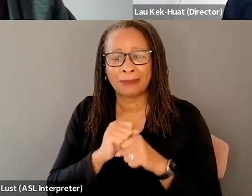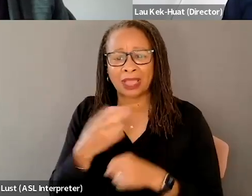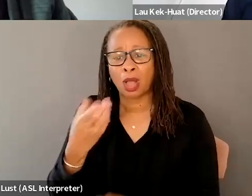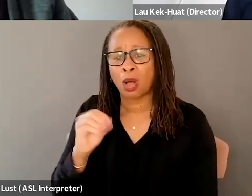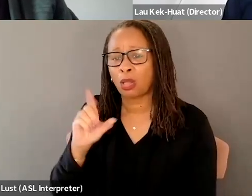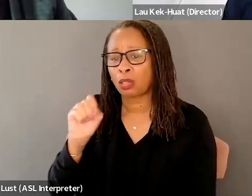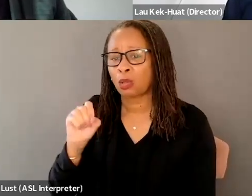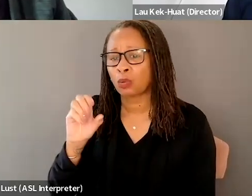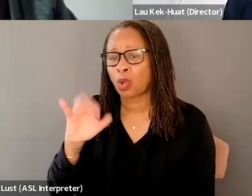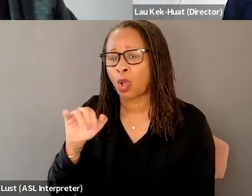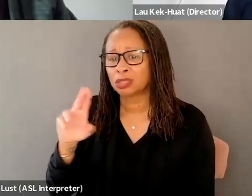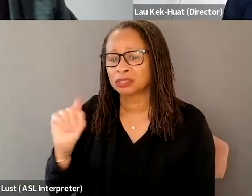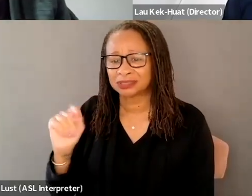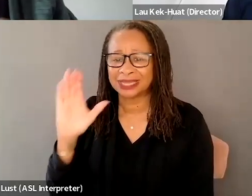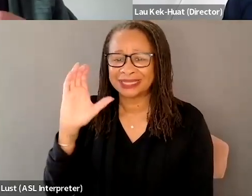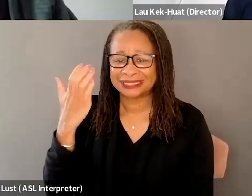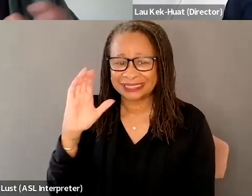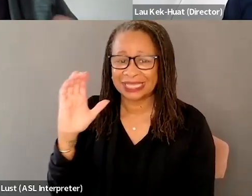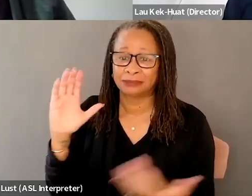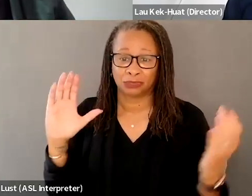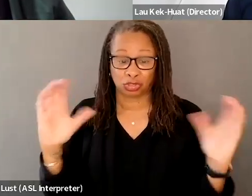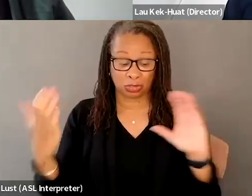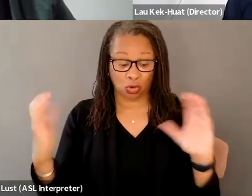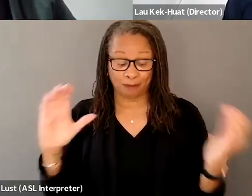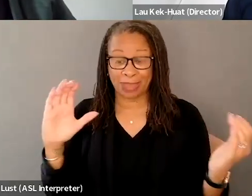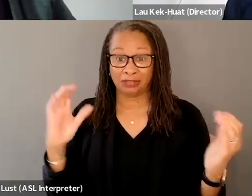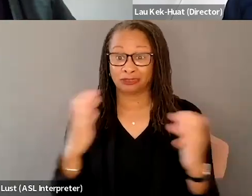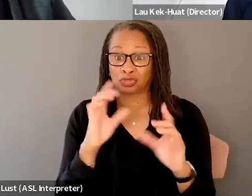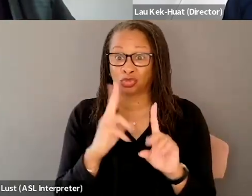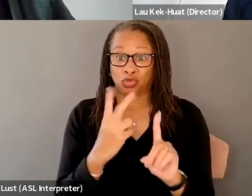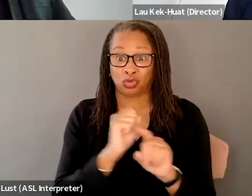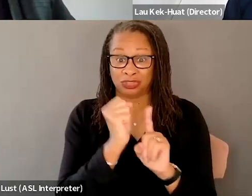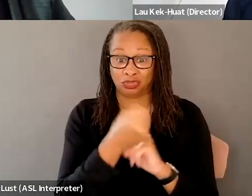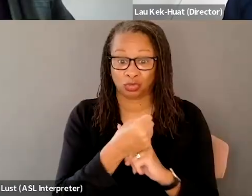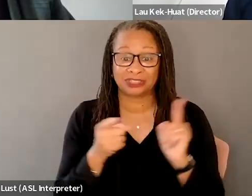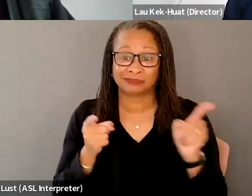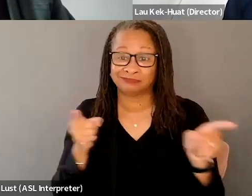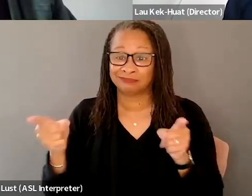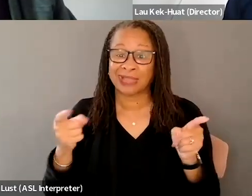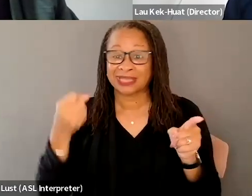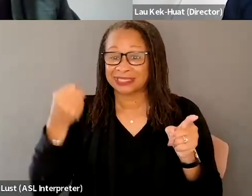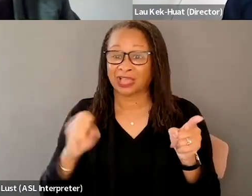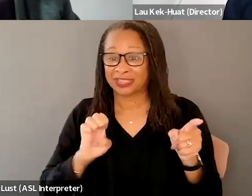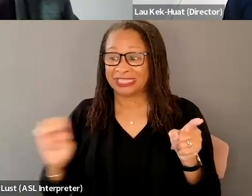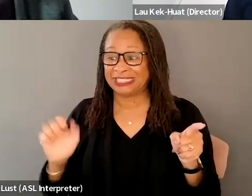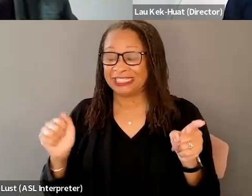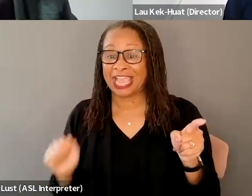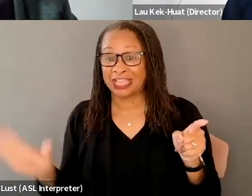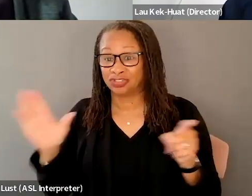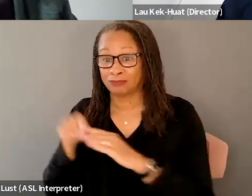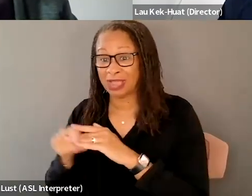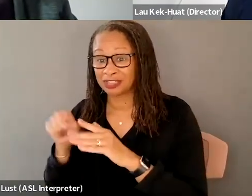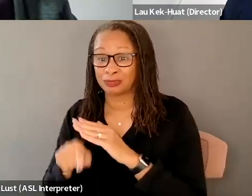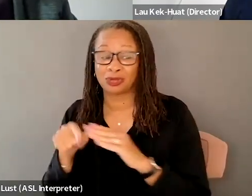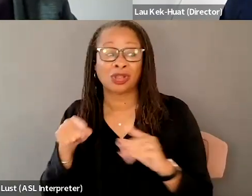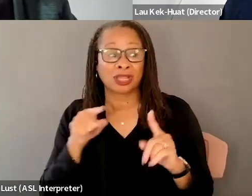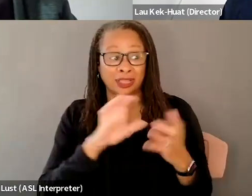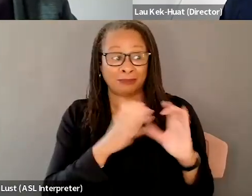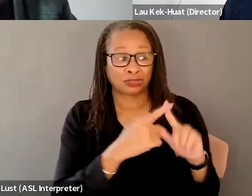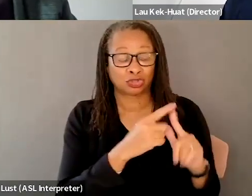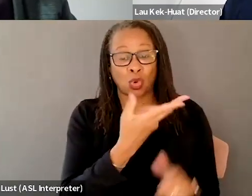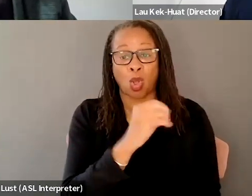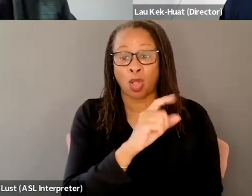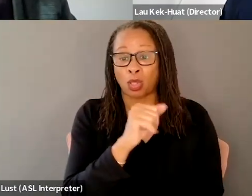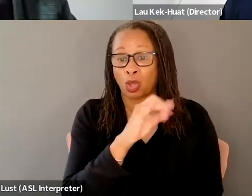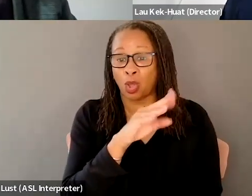Holocaust seem to compare the Holocaust to the massacres in Southeast Asia, or what was the intention